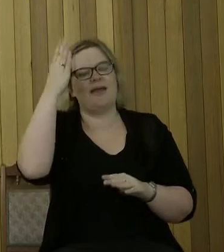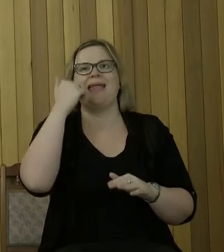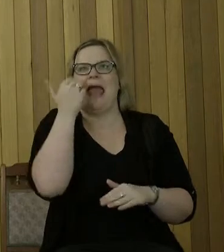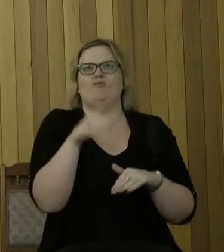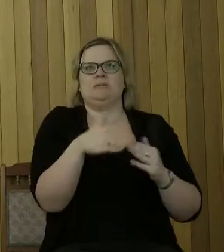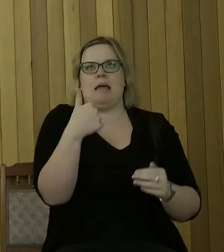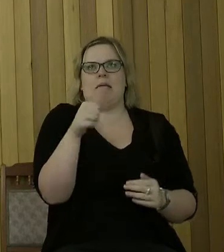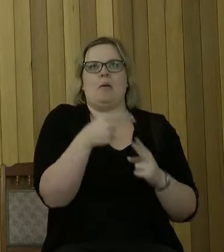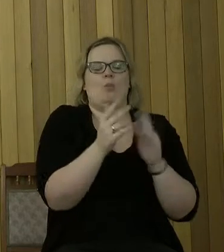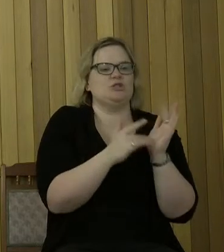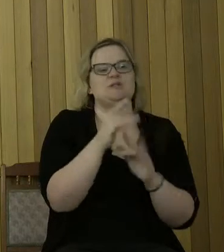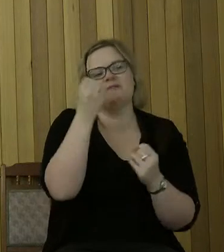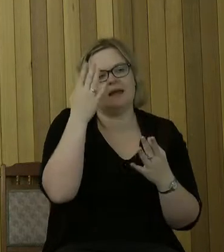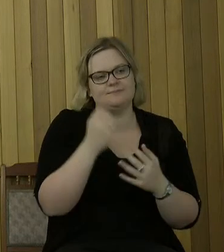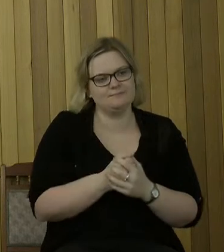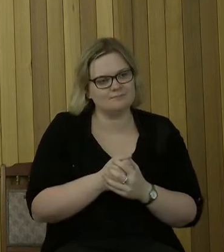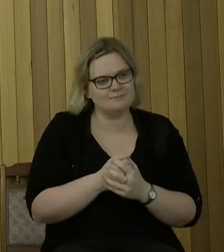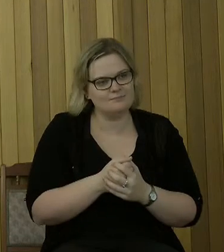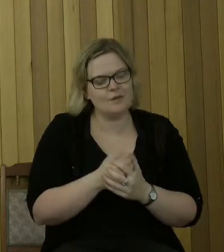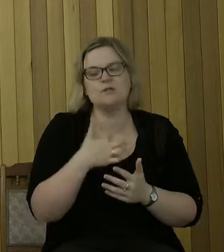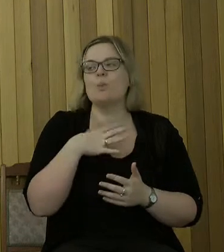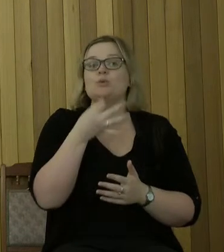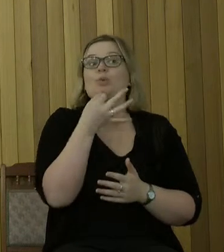with him. So let me ask you this question.